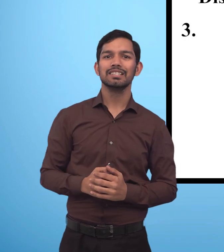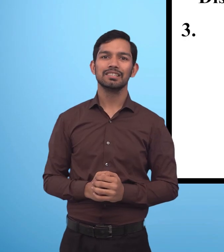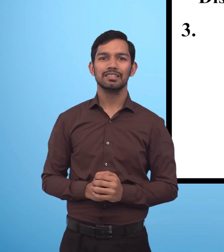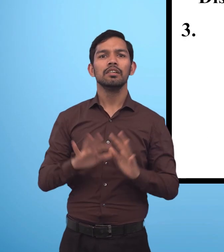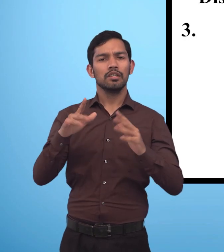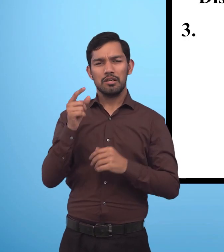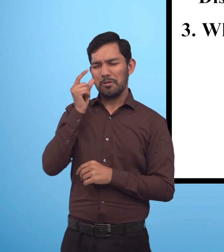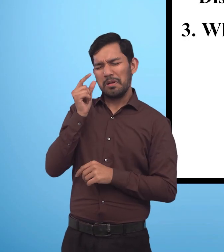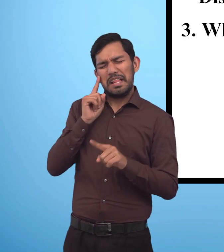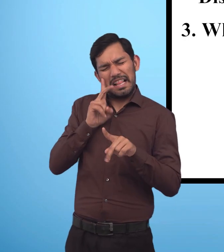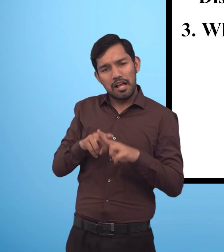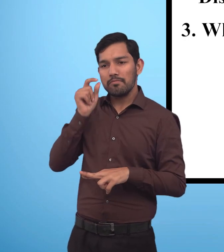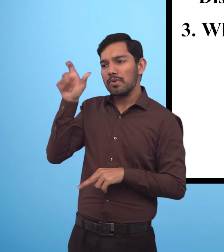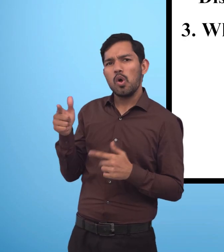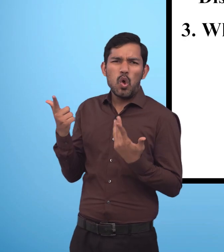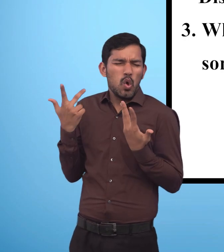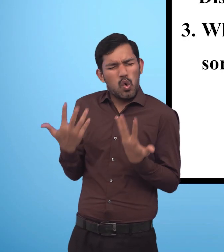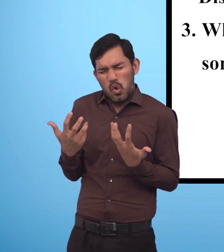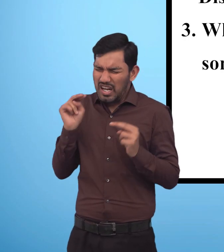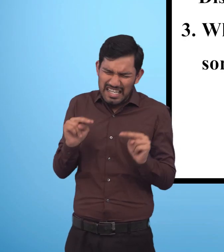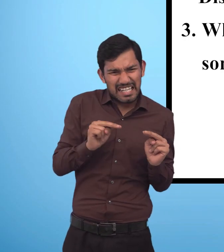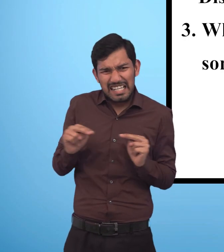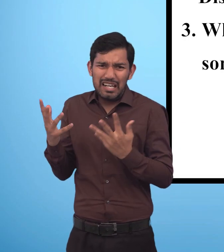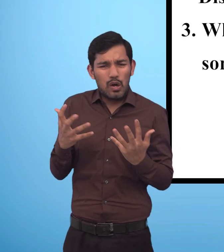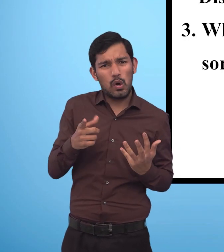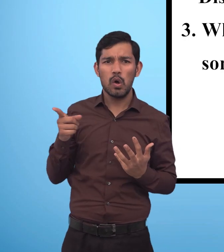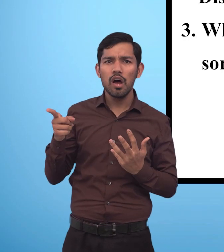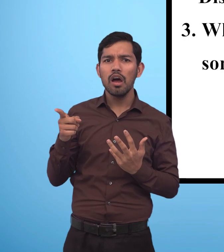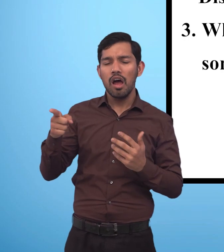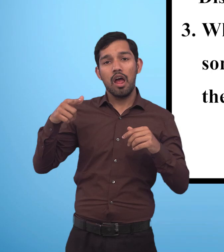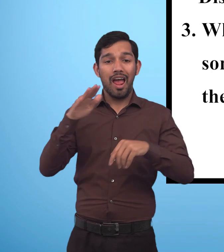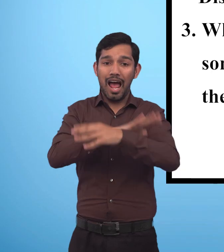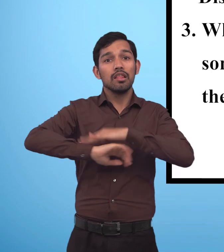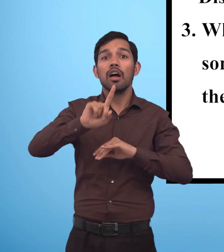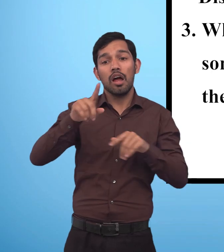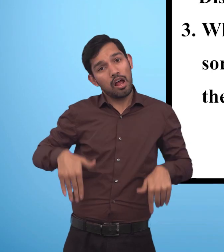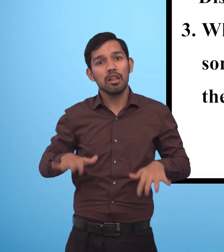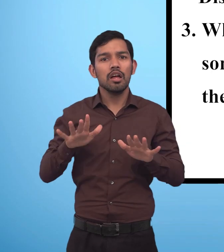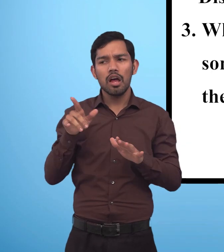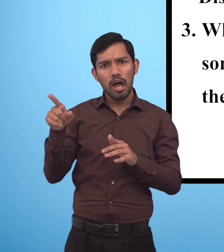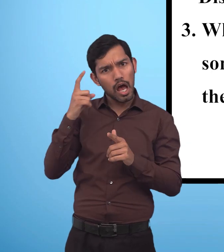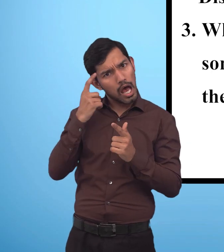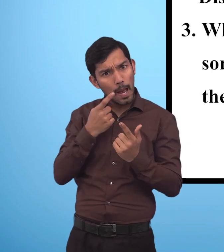C. What efforts would be needed if someone has to embroider with their feet?